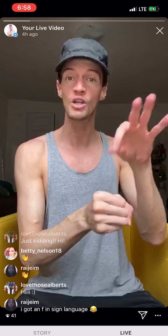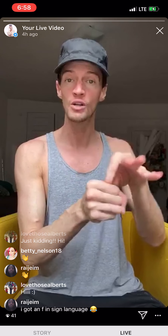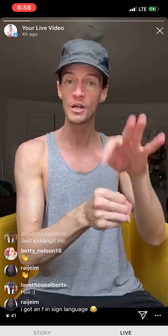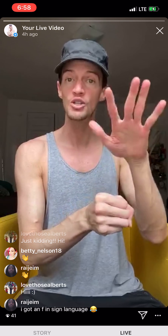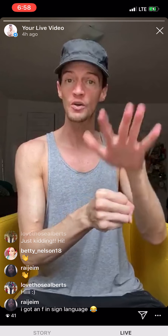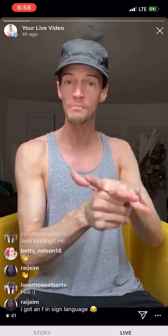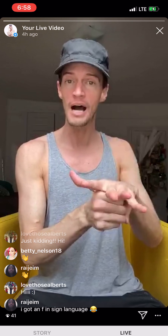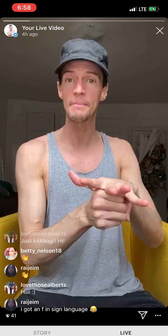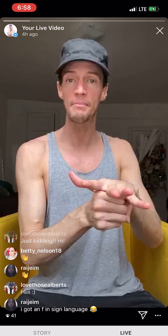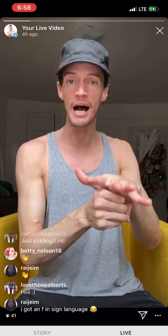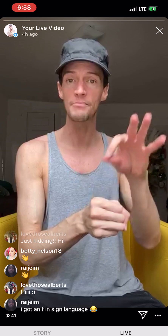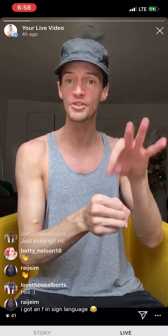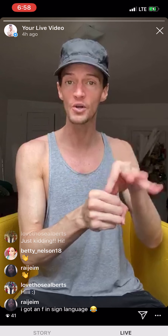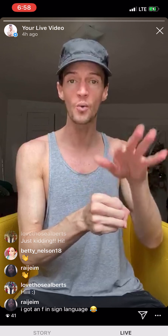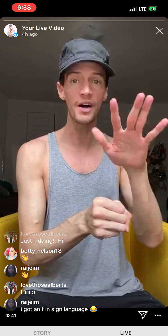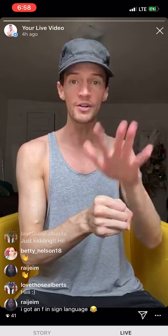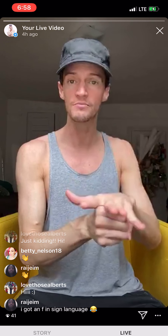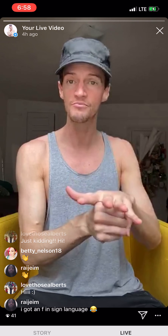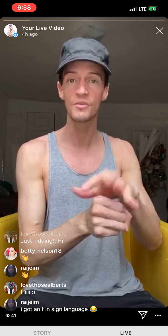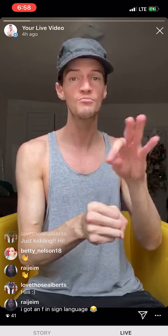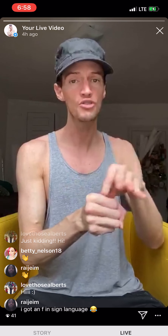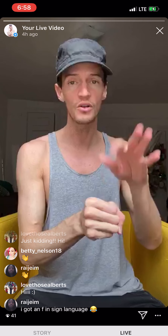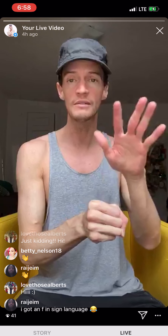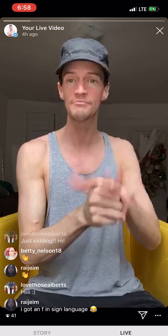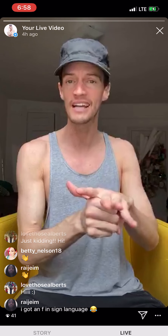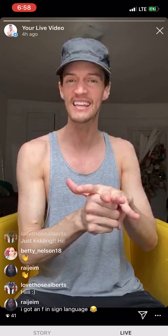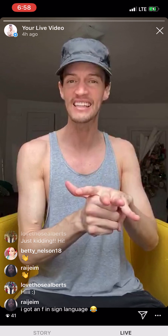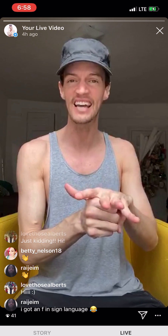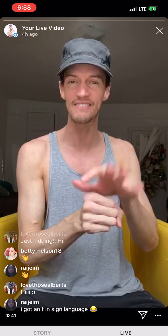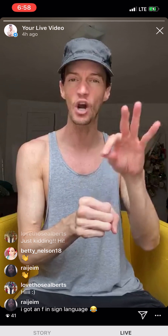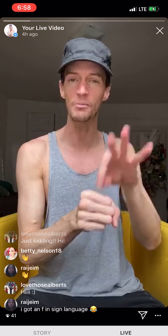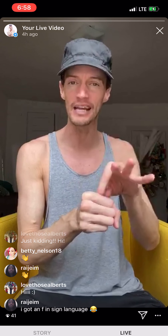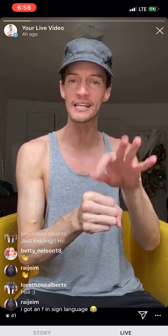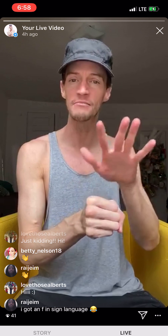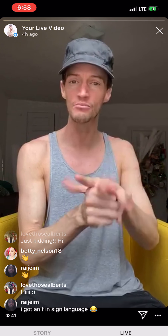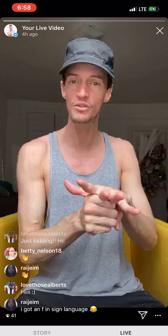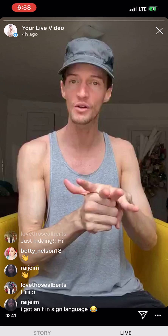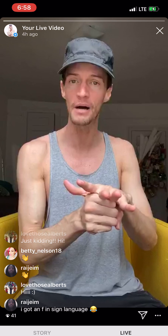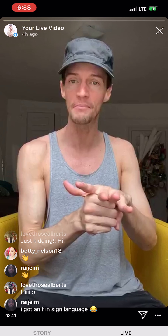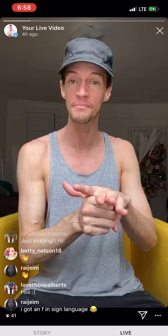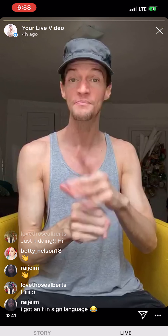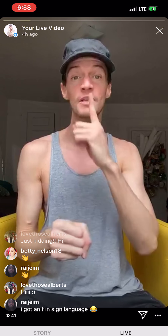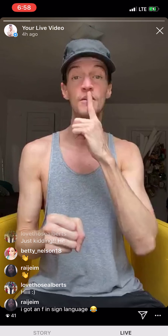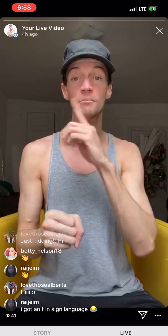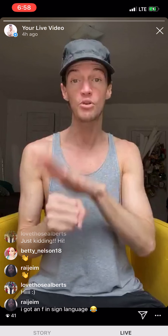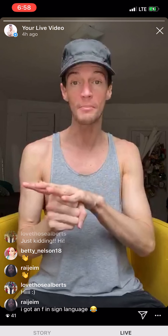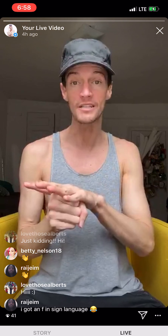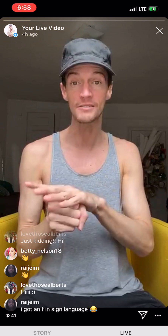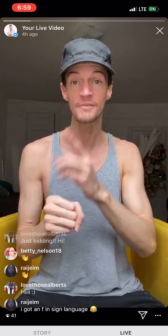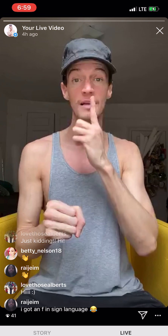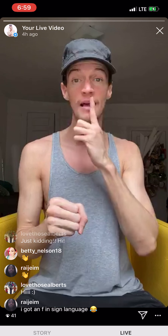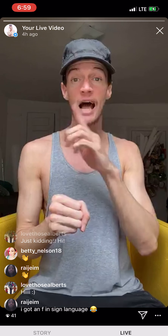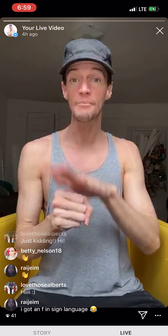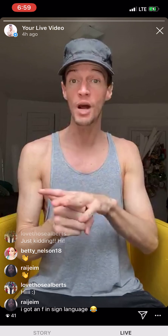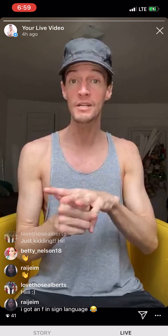Soda pop. Pop. Soda water. Soda. Anything that's kind of carbonated. Soda pop. Promise. I promise.